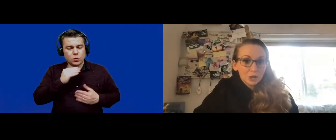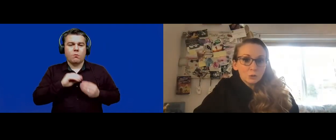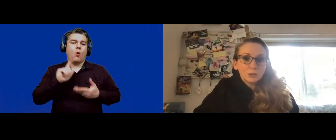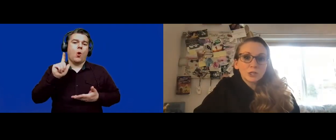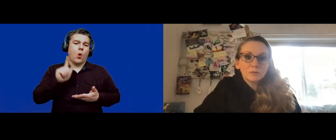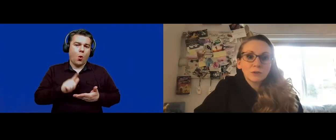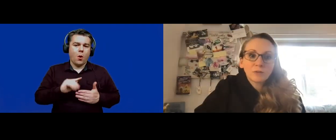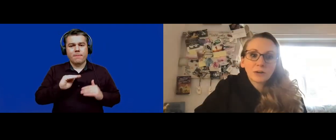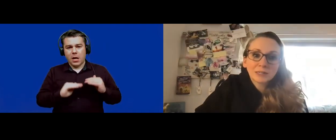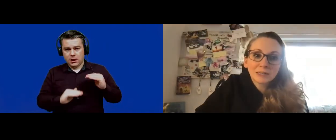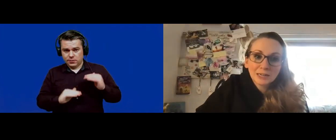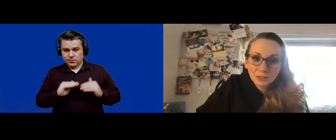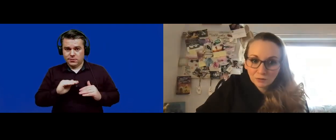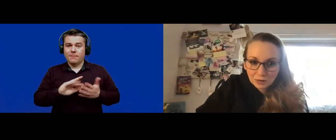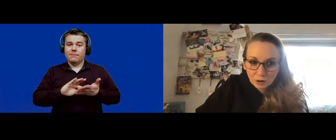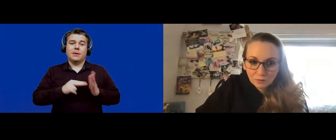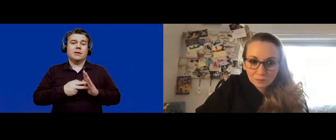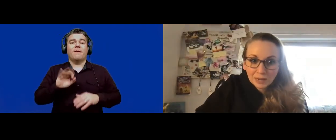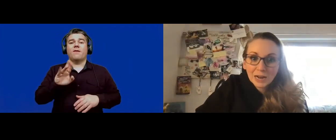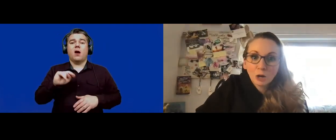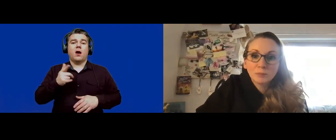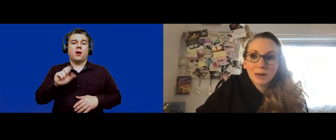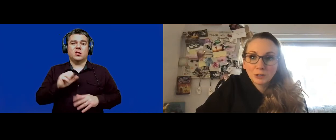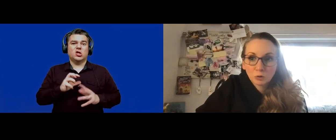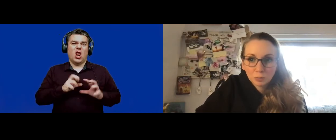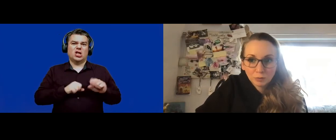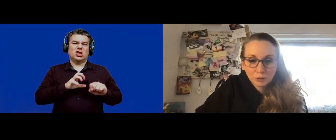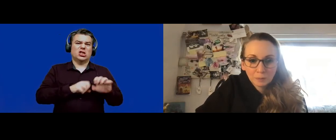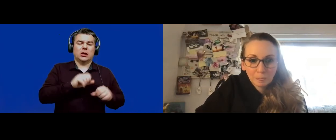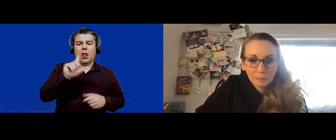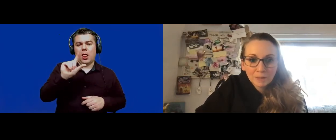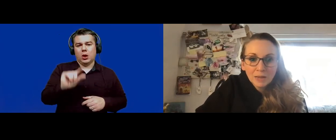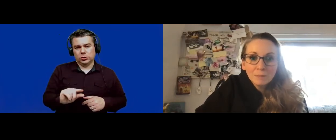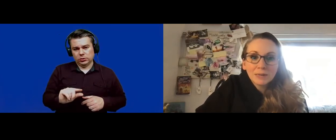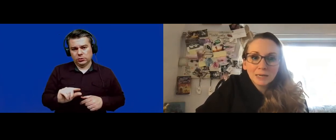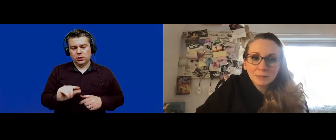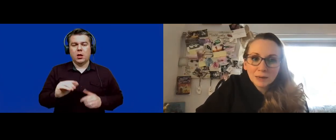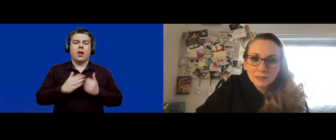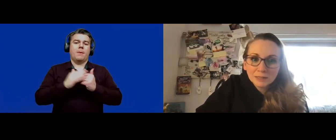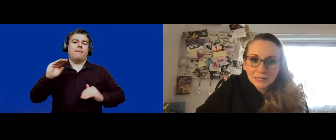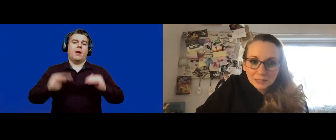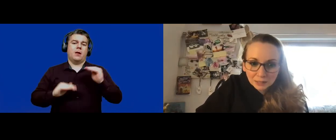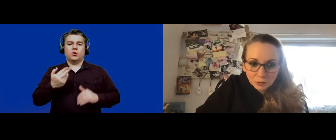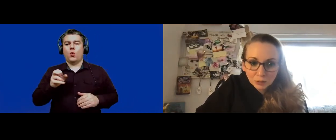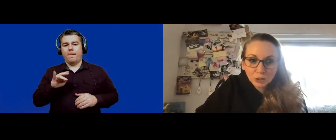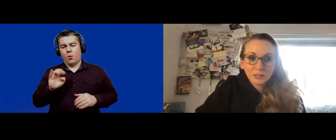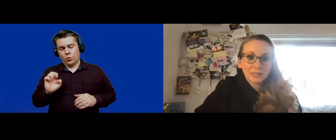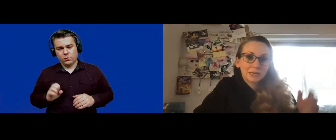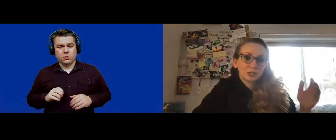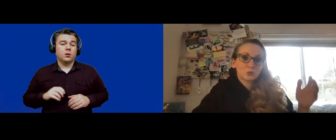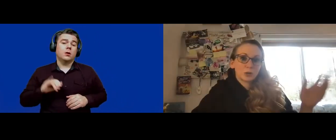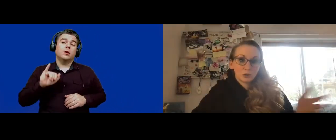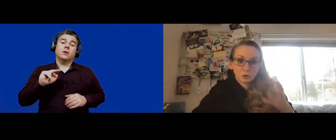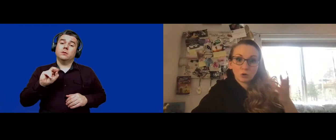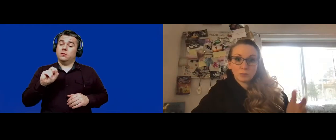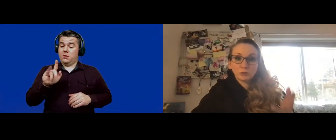balanced, which gives the fungus less to feed off and helps balance hormones. Because it balances insulin, which